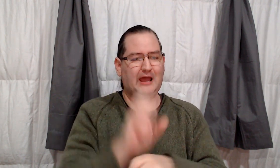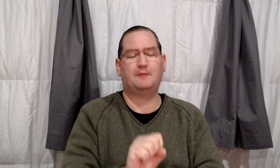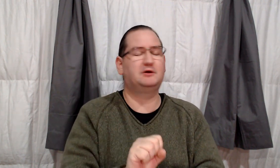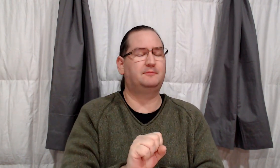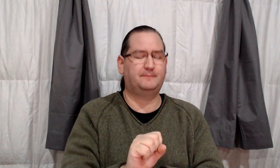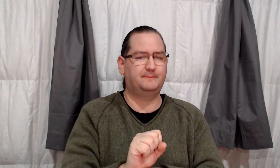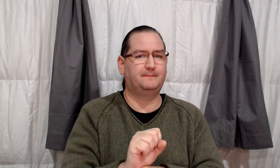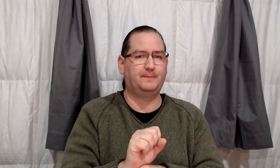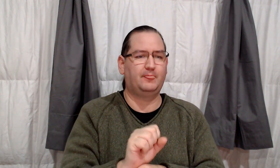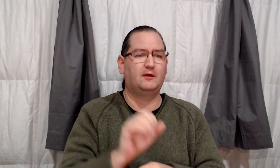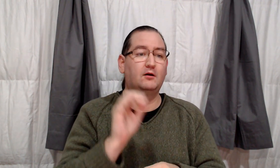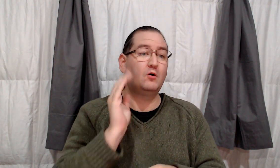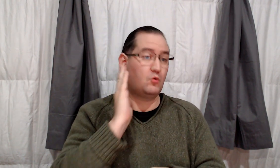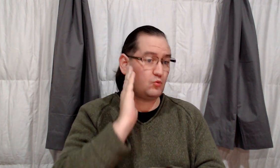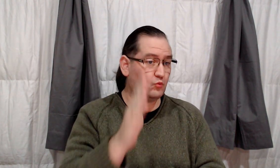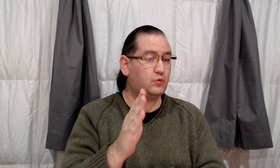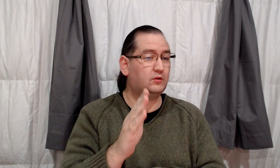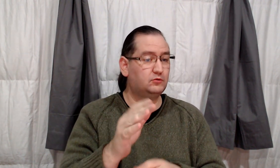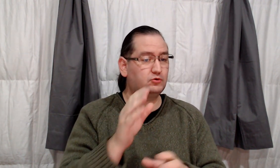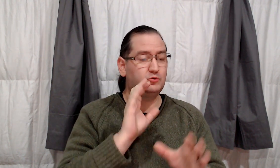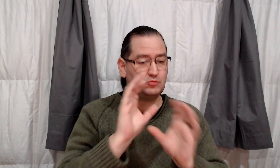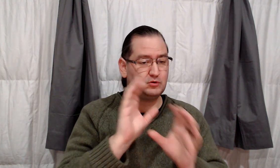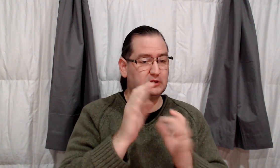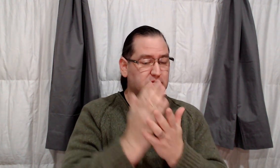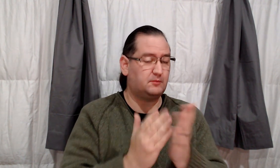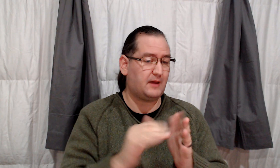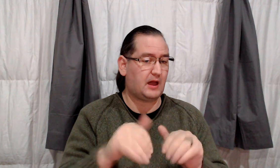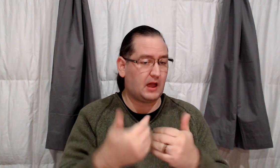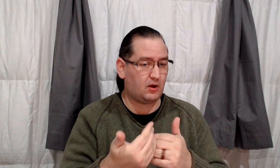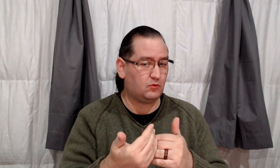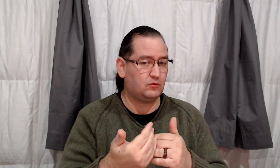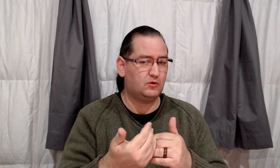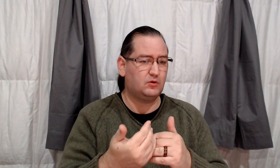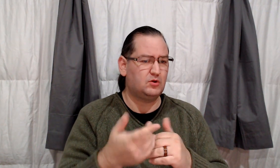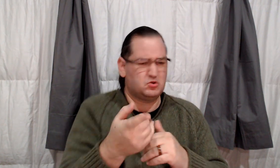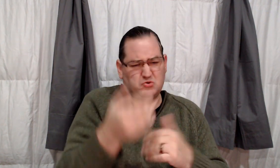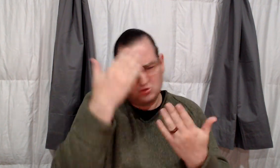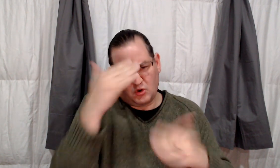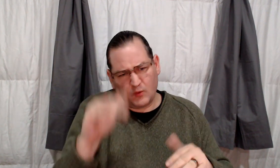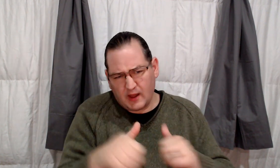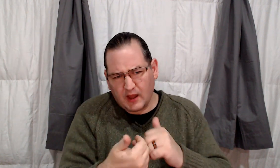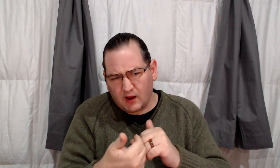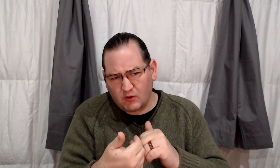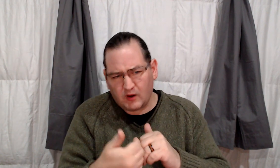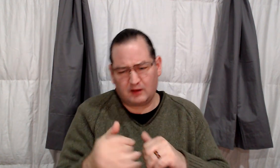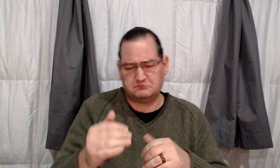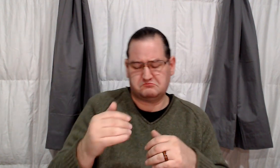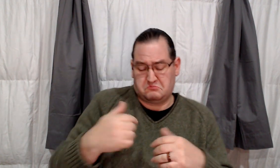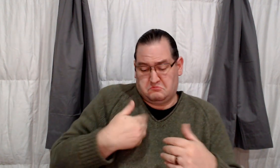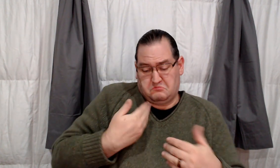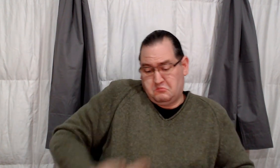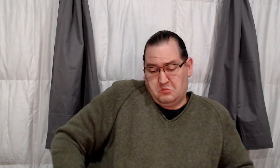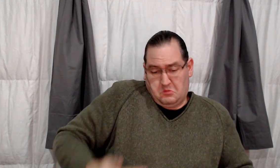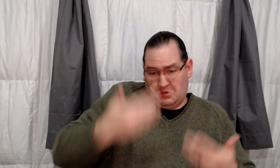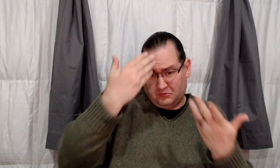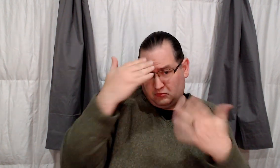I don't know how, you don't know how, because it's an unconscious part of your being, but it will